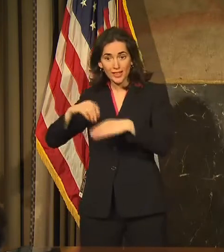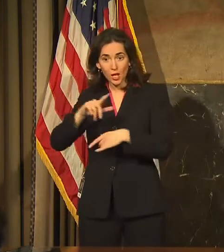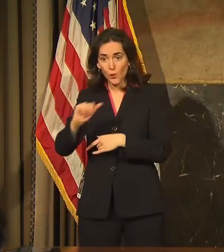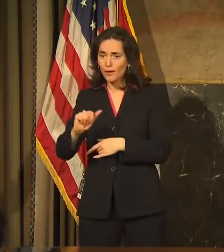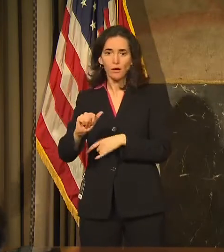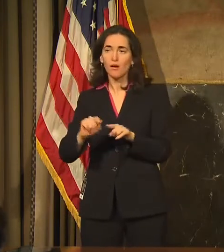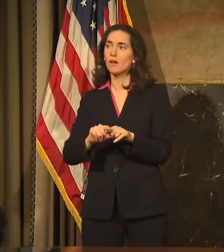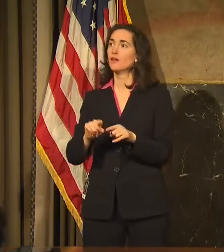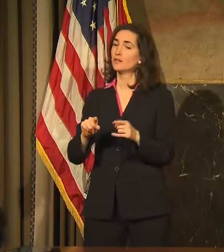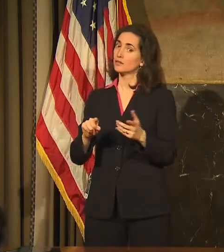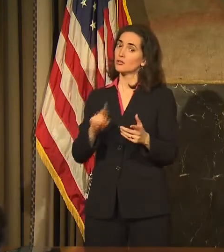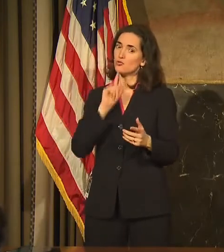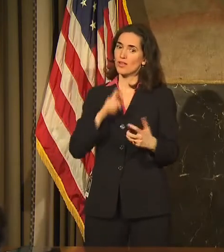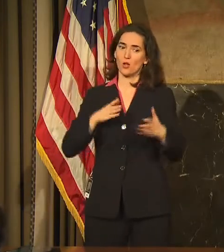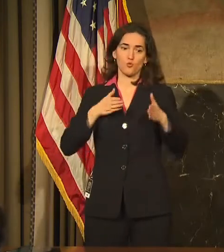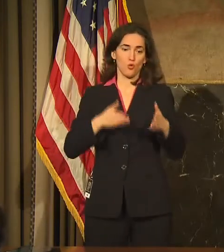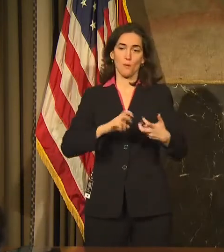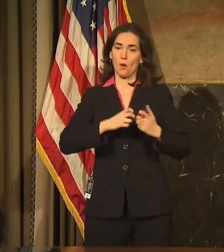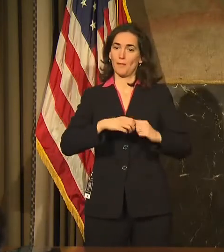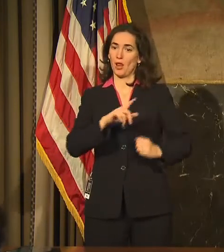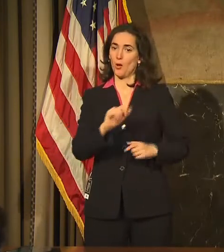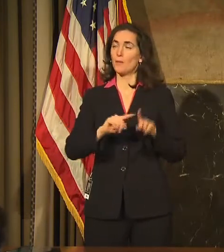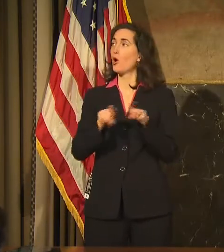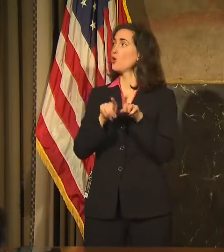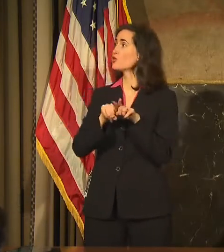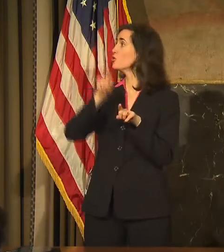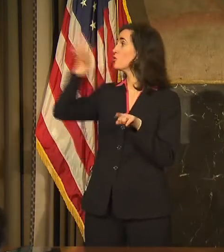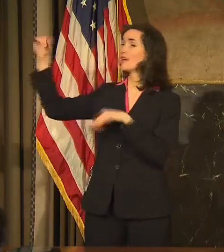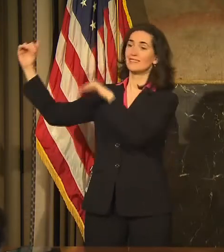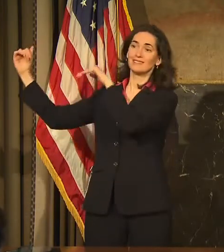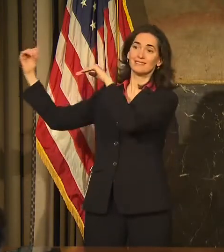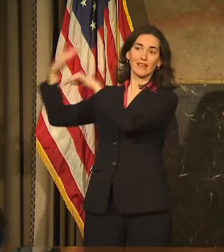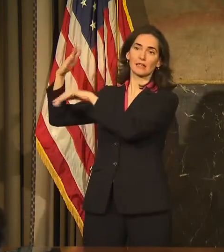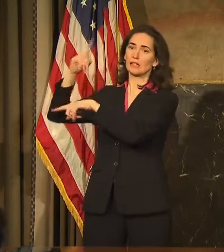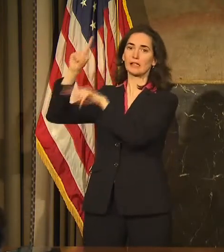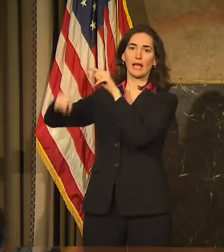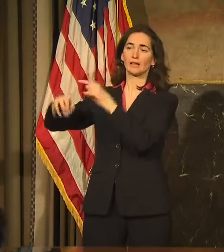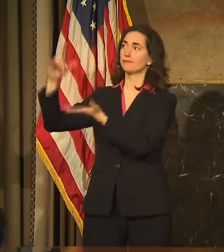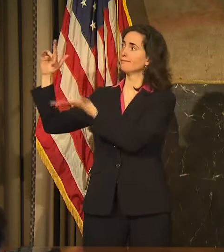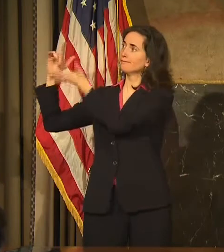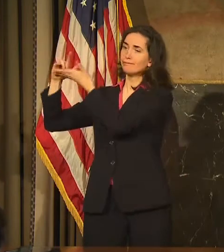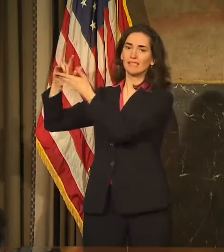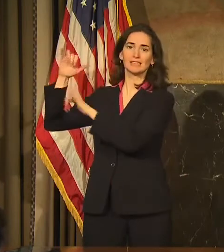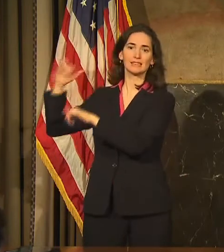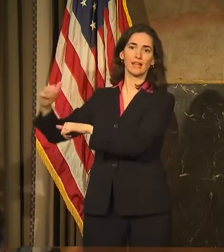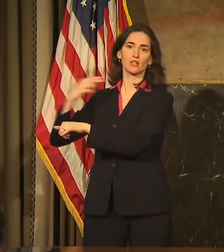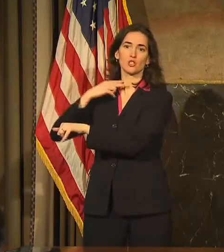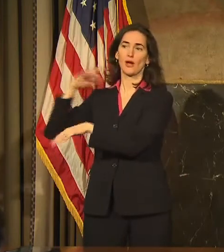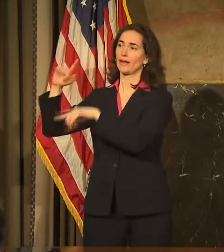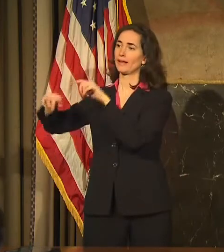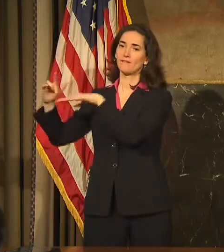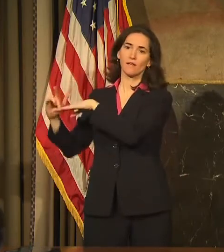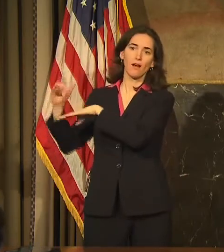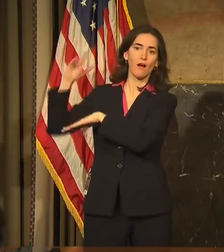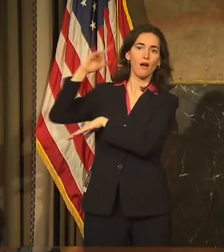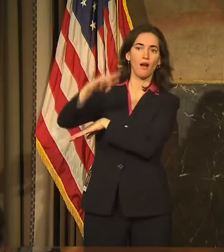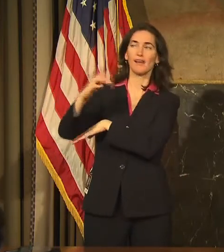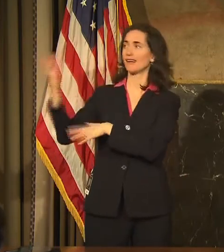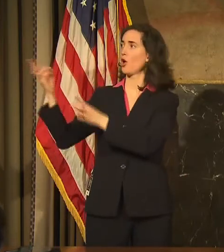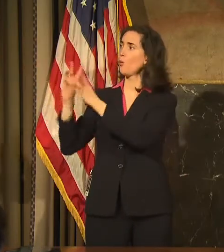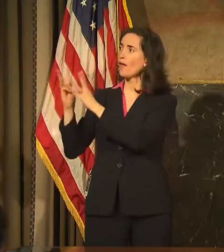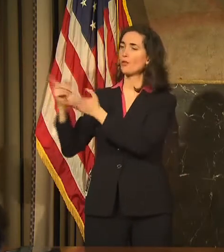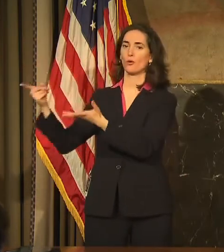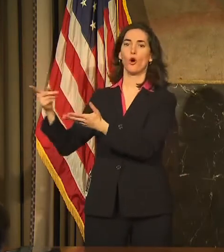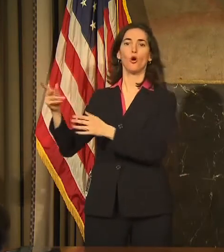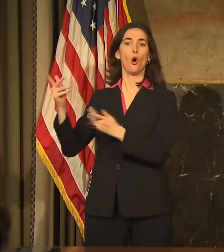Louisiana, although that's a big problem. A number of the shipments never made it out of a central hub in other states because of weather or because